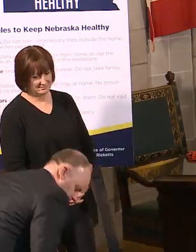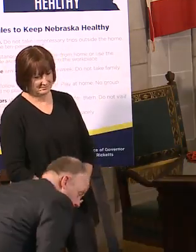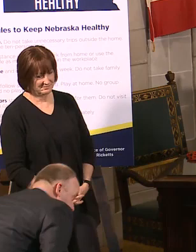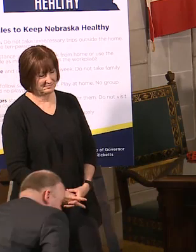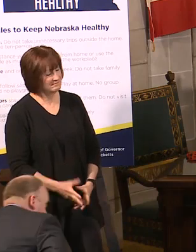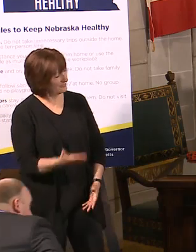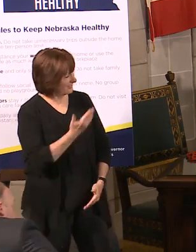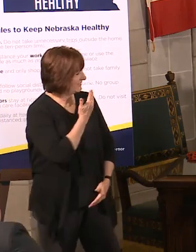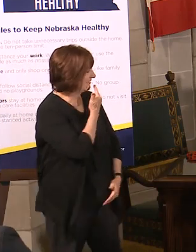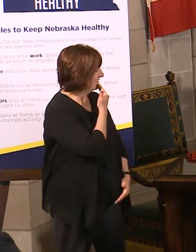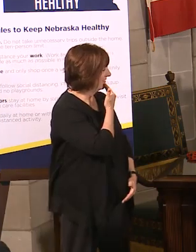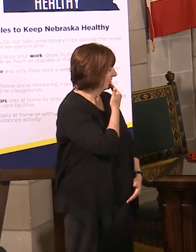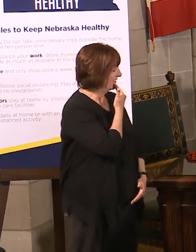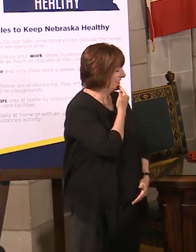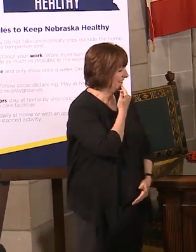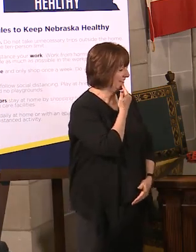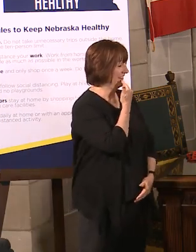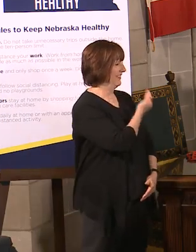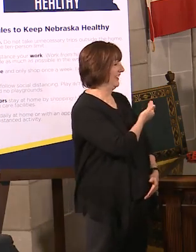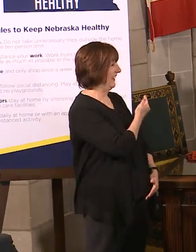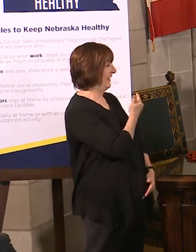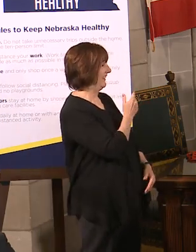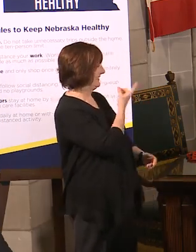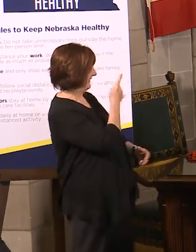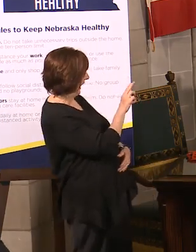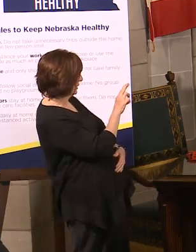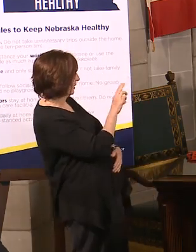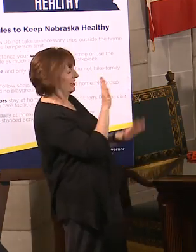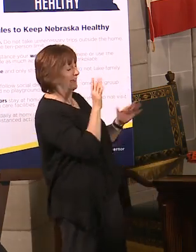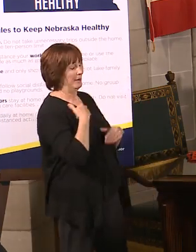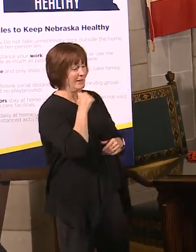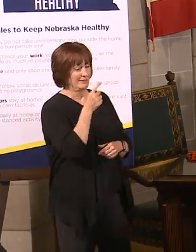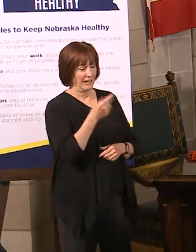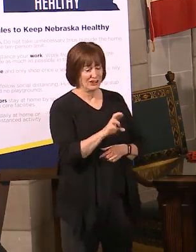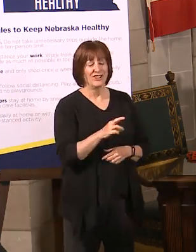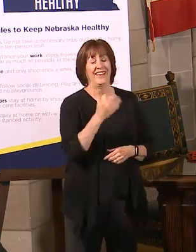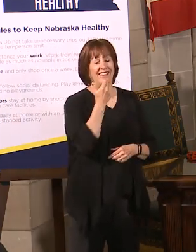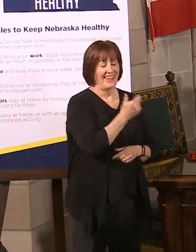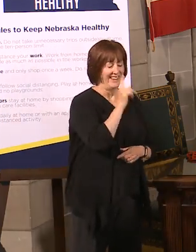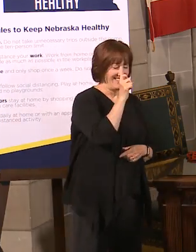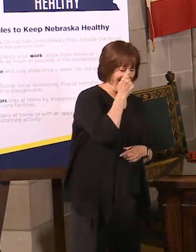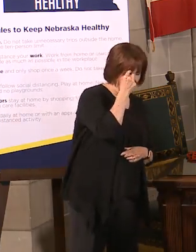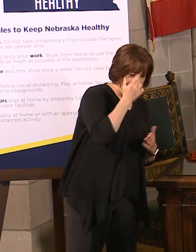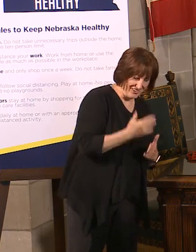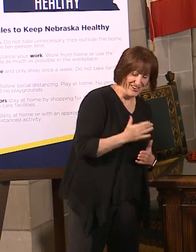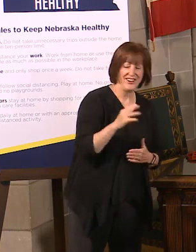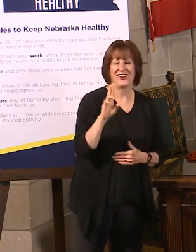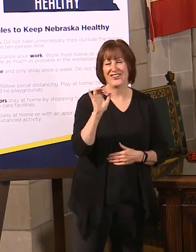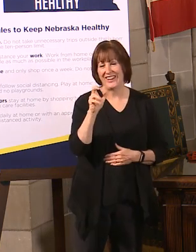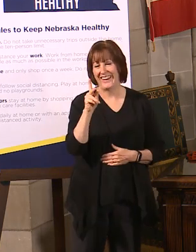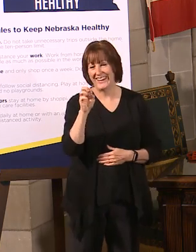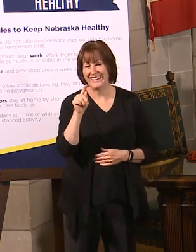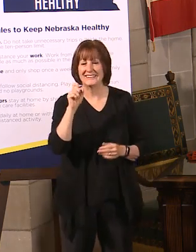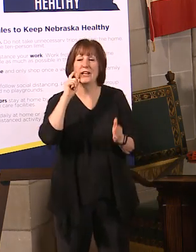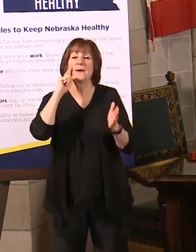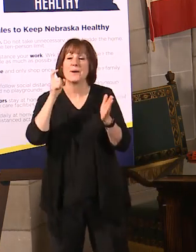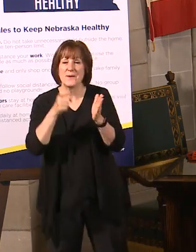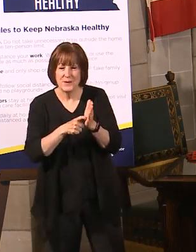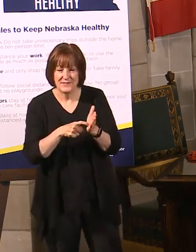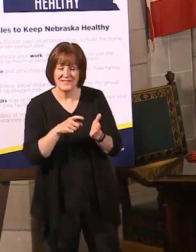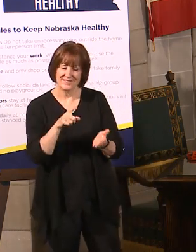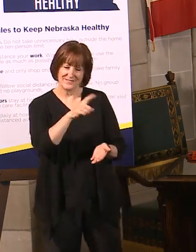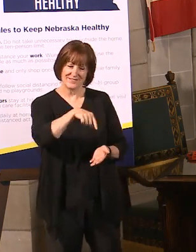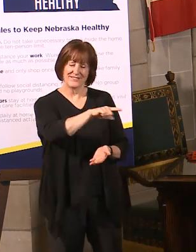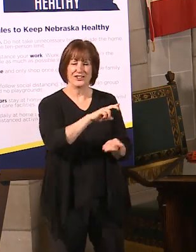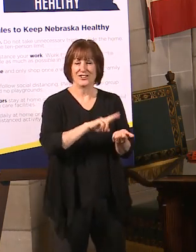Well, thank you, Governor Ricketts. Don't try to promote me. Thank you, Governor Ricketts, for recognizing the nurses of